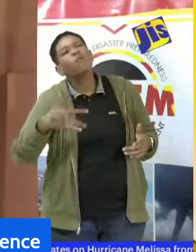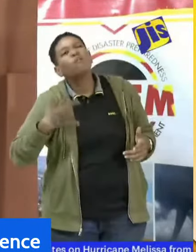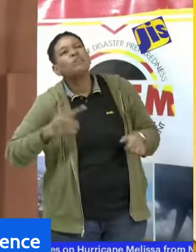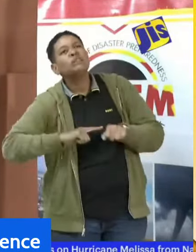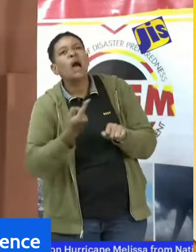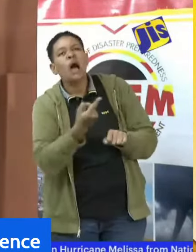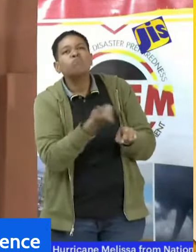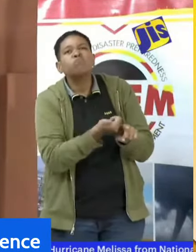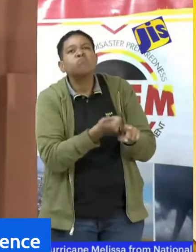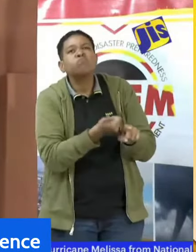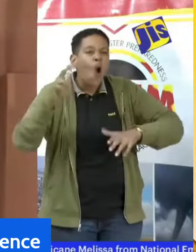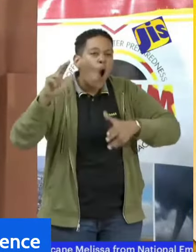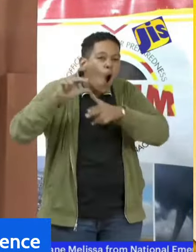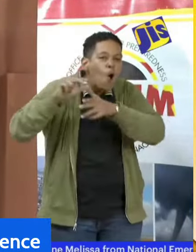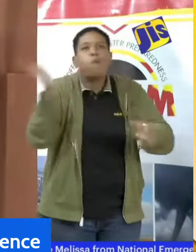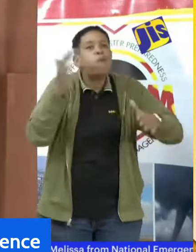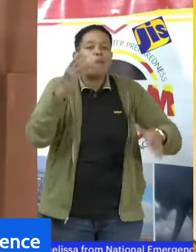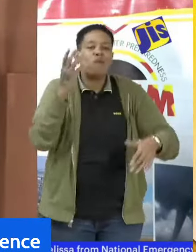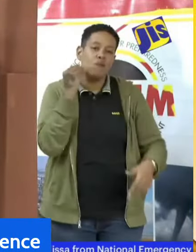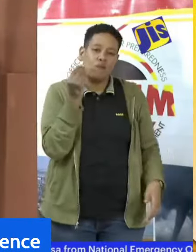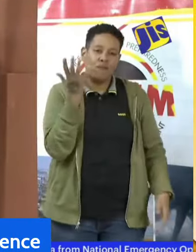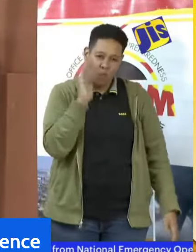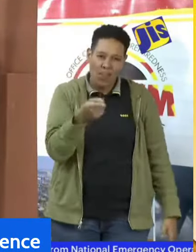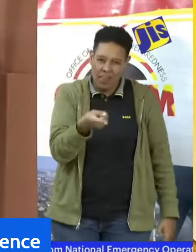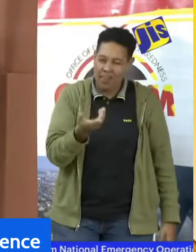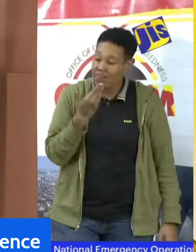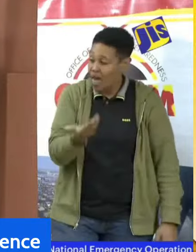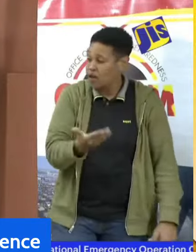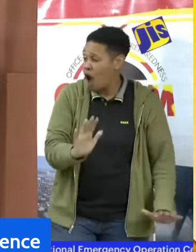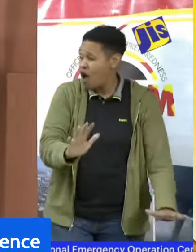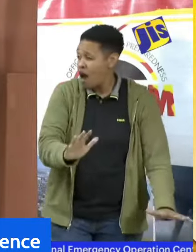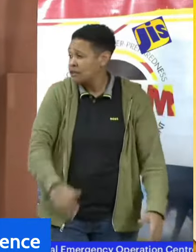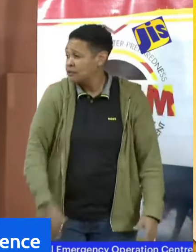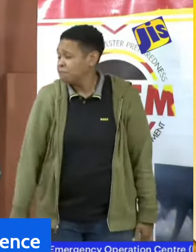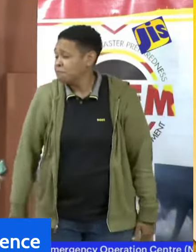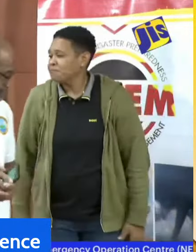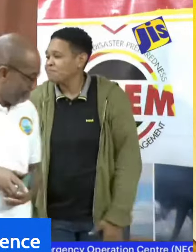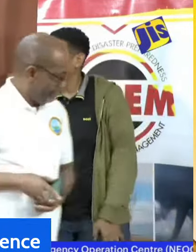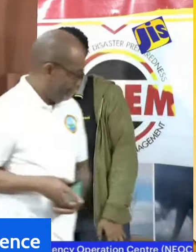hurricane force winds being experienced. All right, thank you.